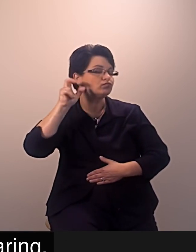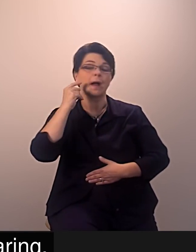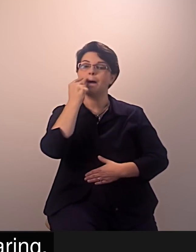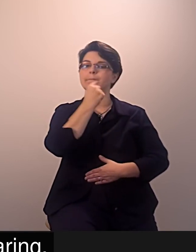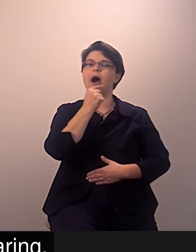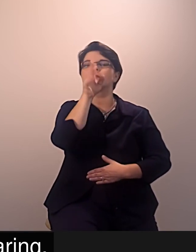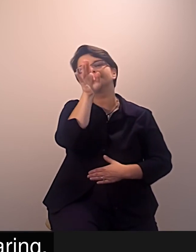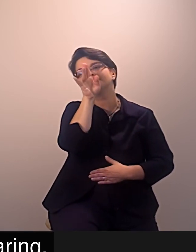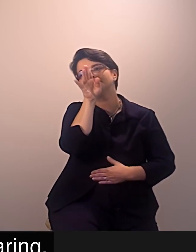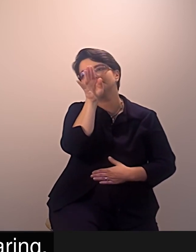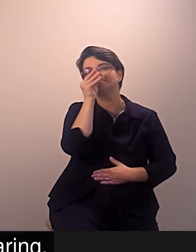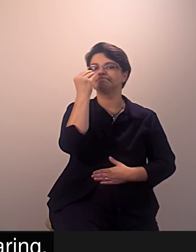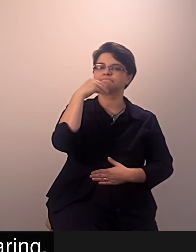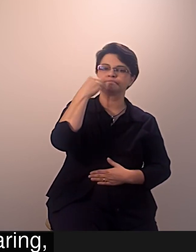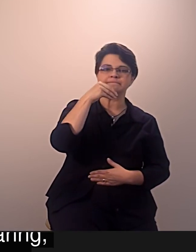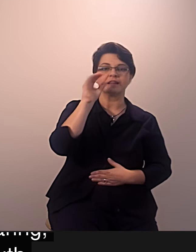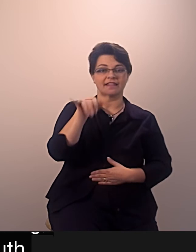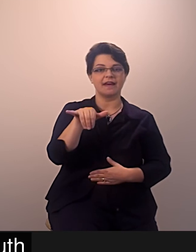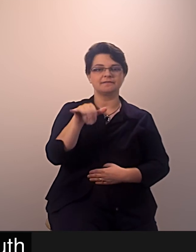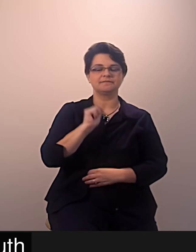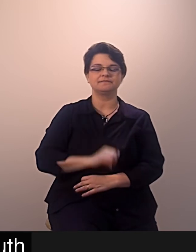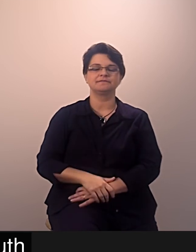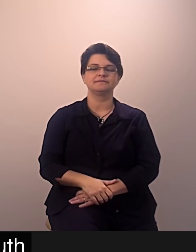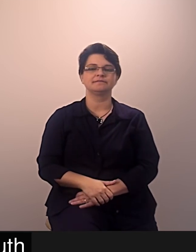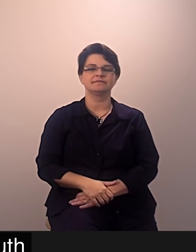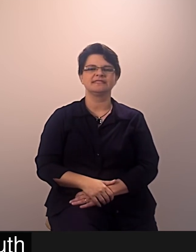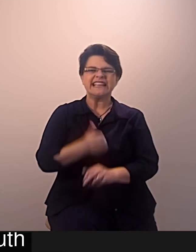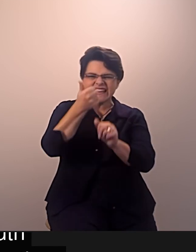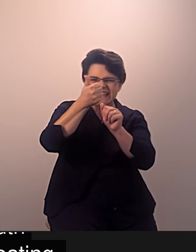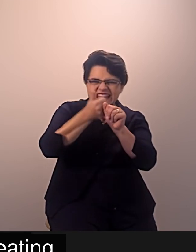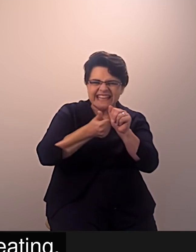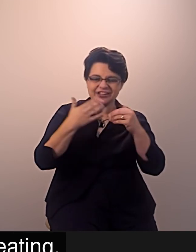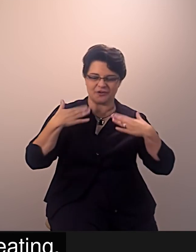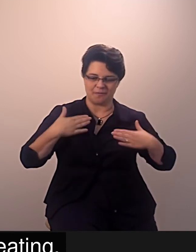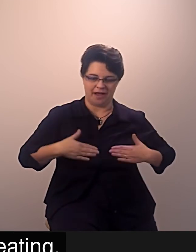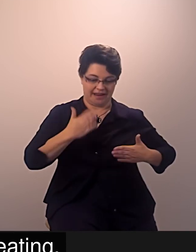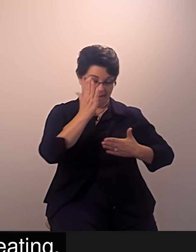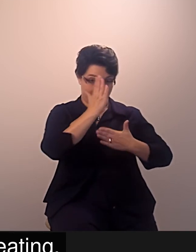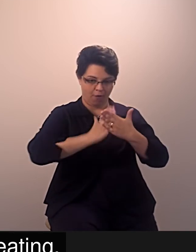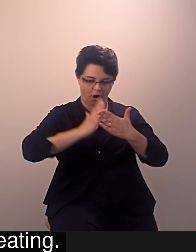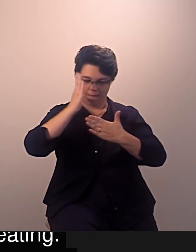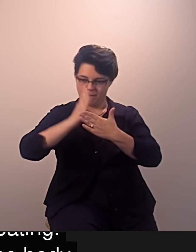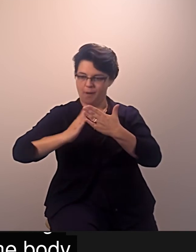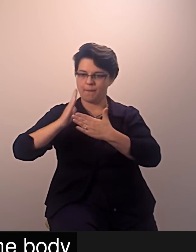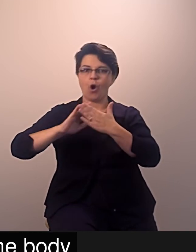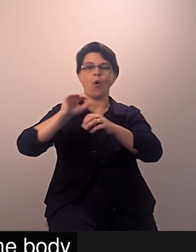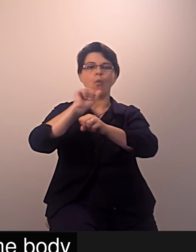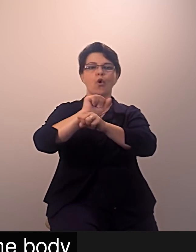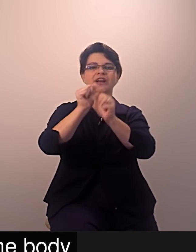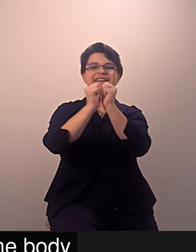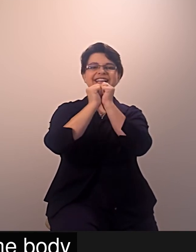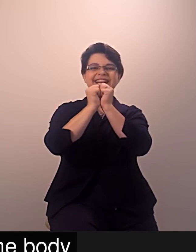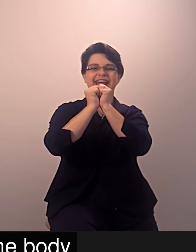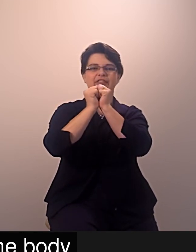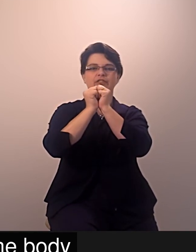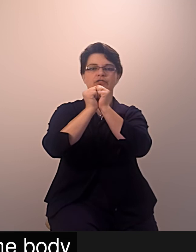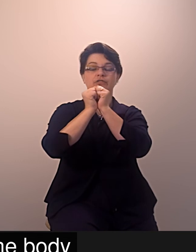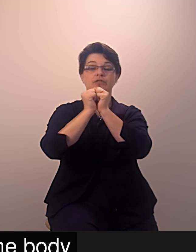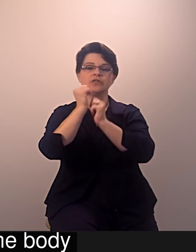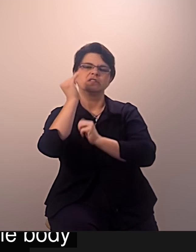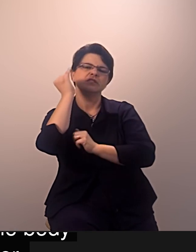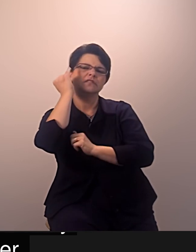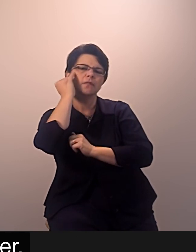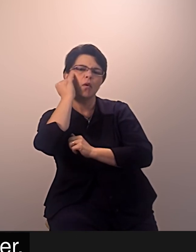for talking and eating. All the parts of the body work together. If one part is sick